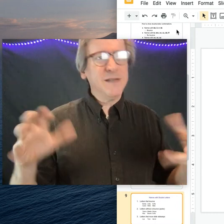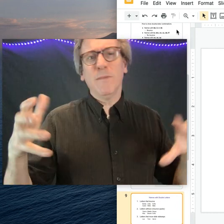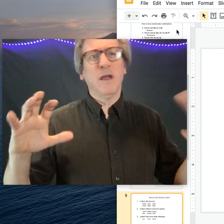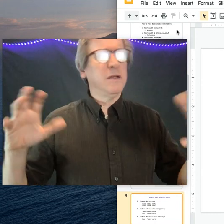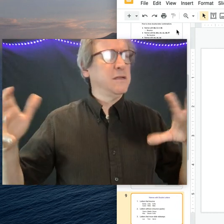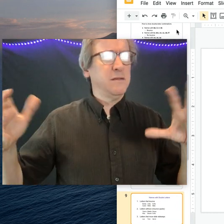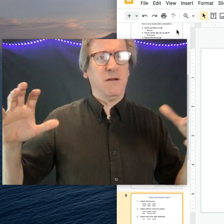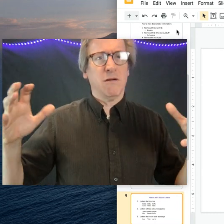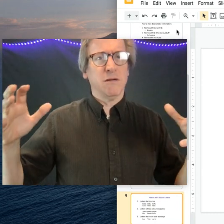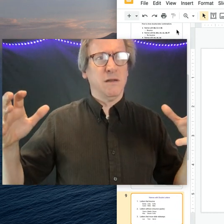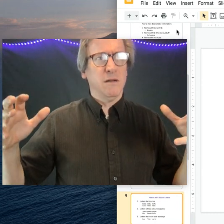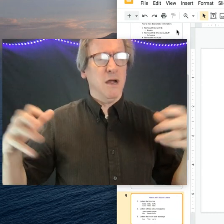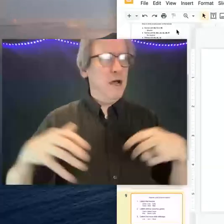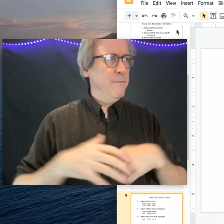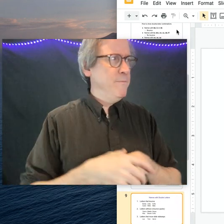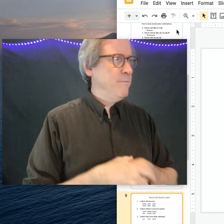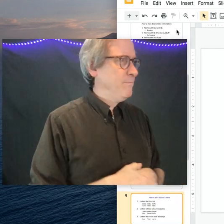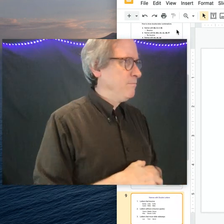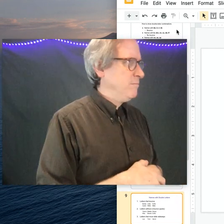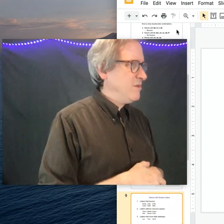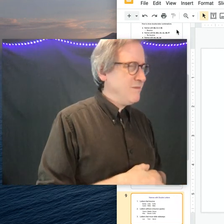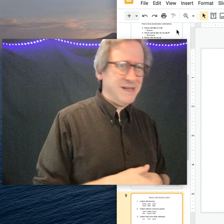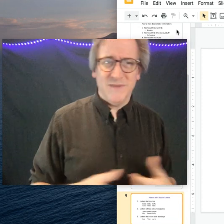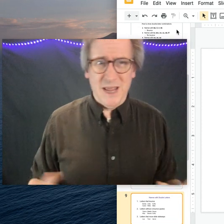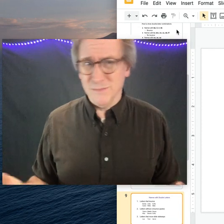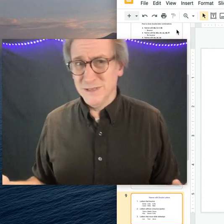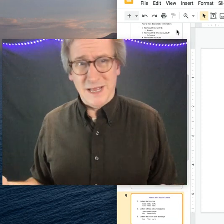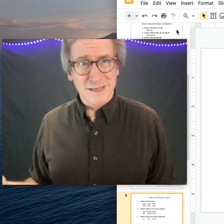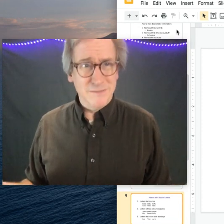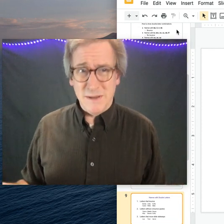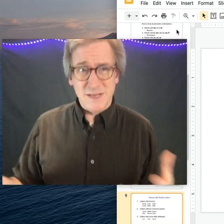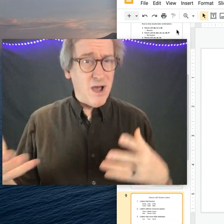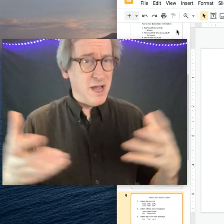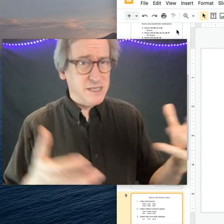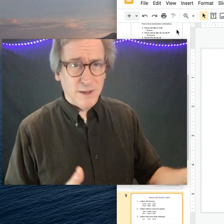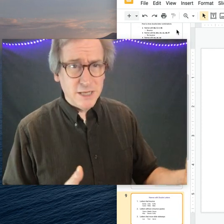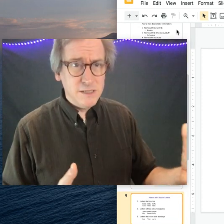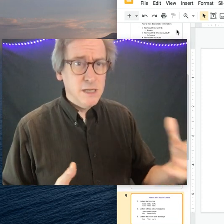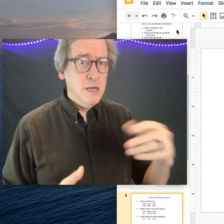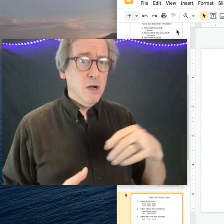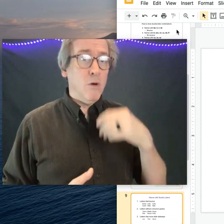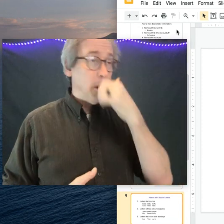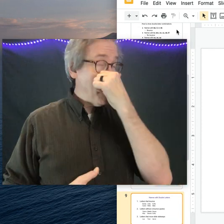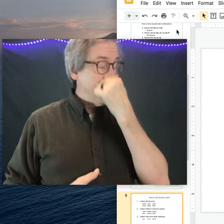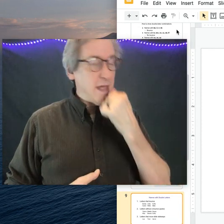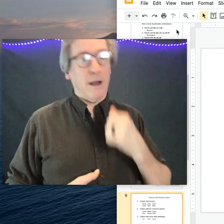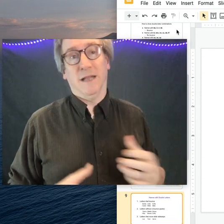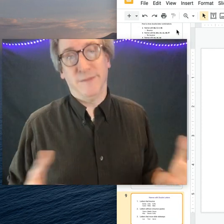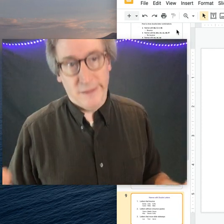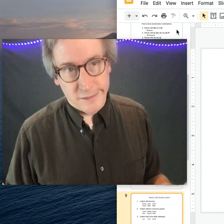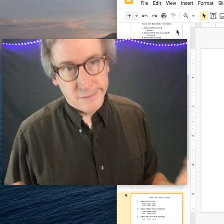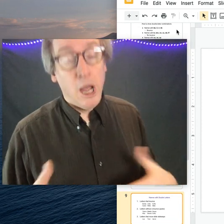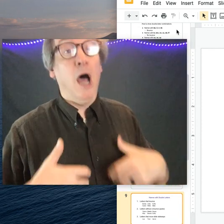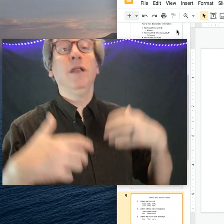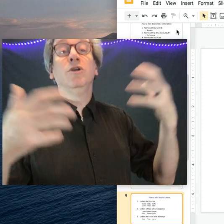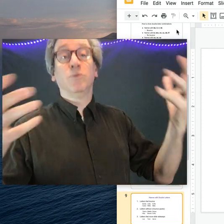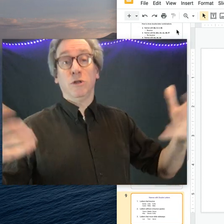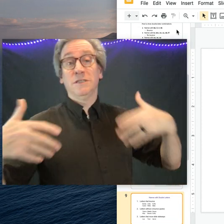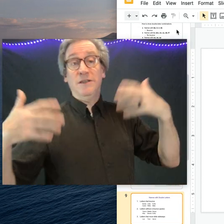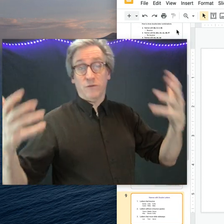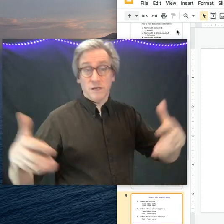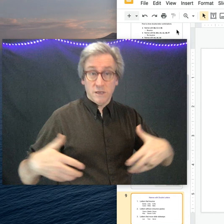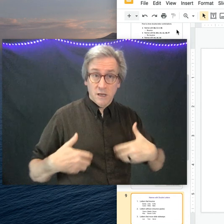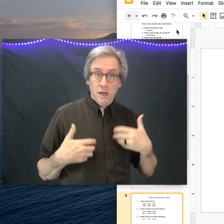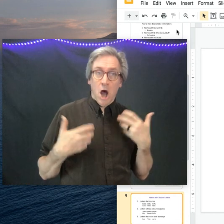Cool. Because there are lots of names, and some names have odd spellings, or not odd spellings,